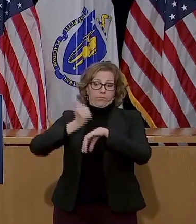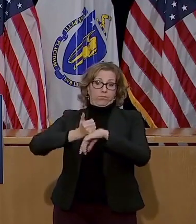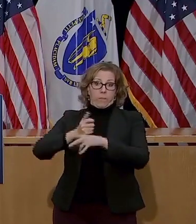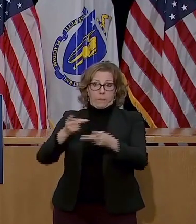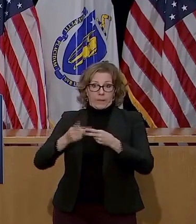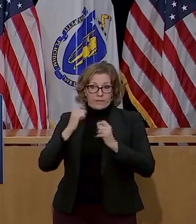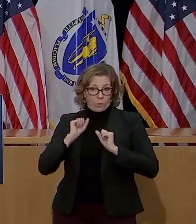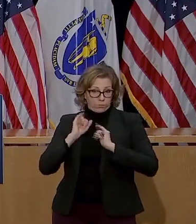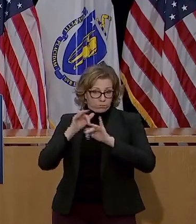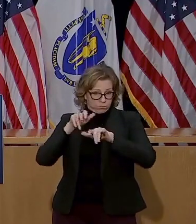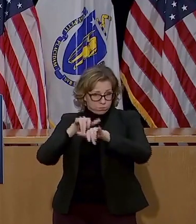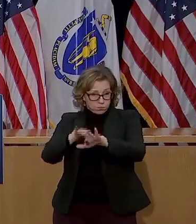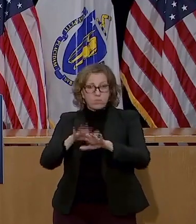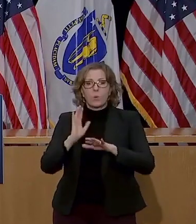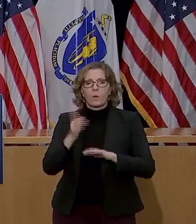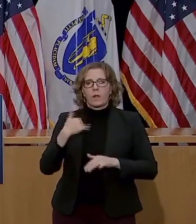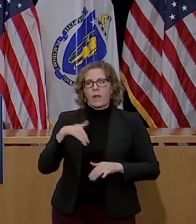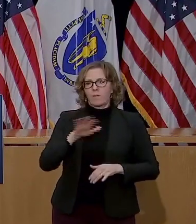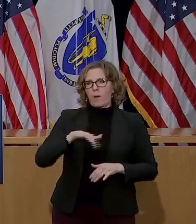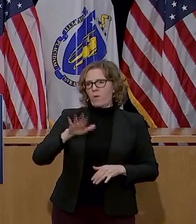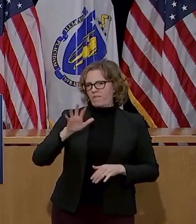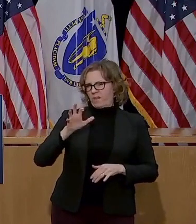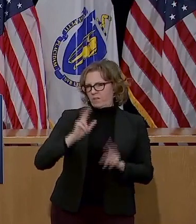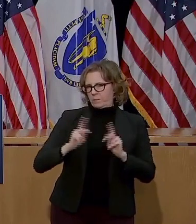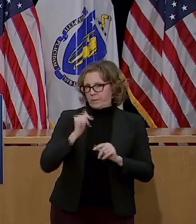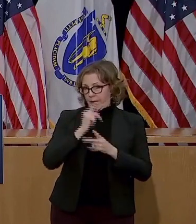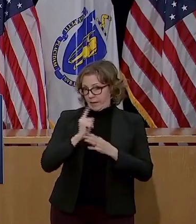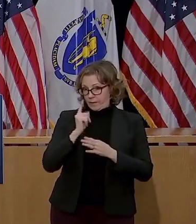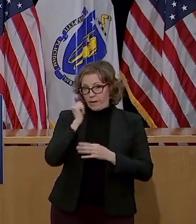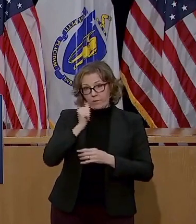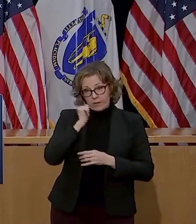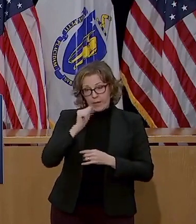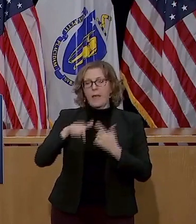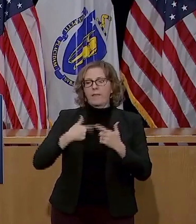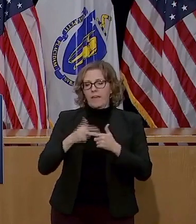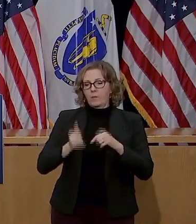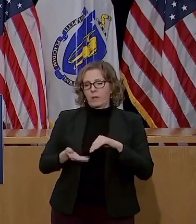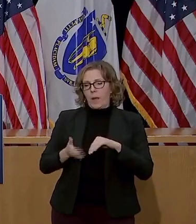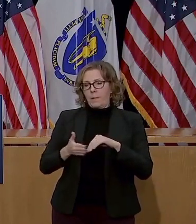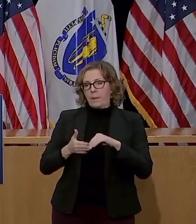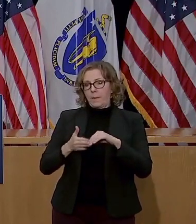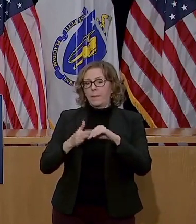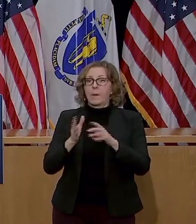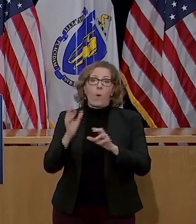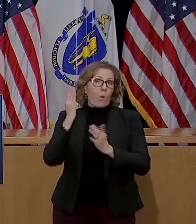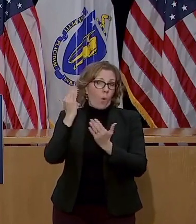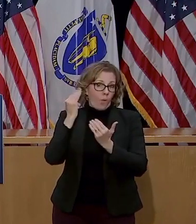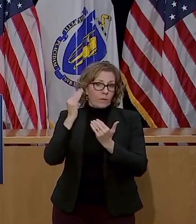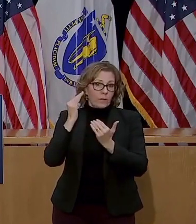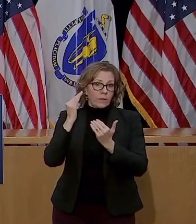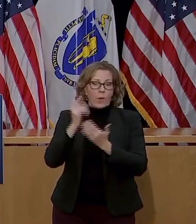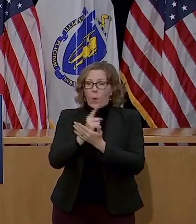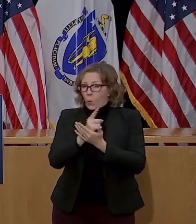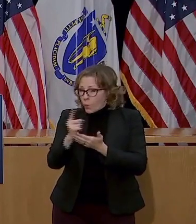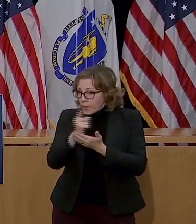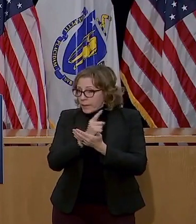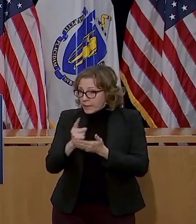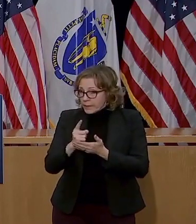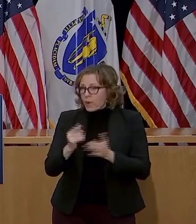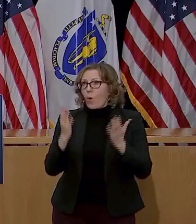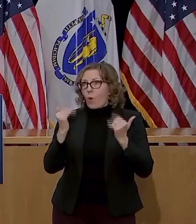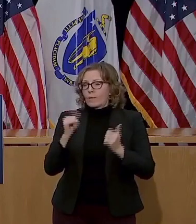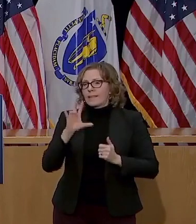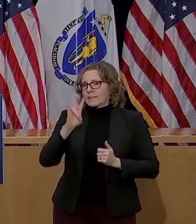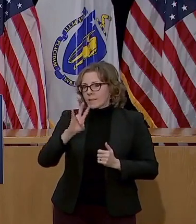up to as many as 5,000 per day pretty quickly, with a total weekly capacity of 76,000 per